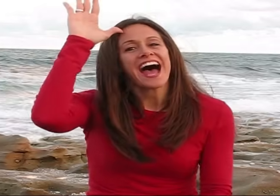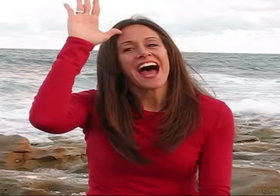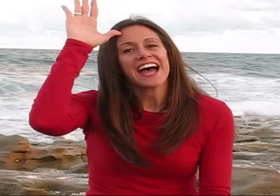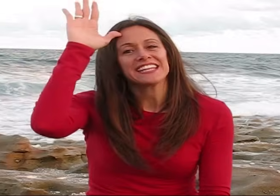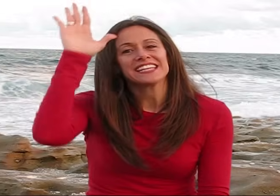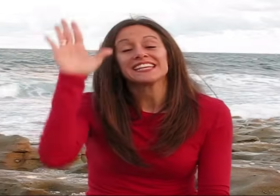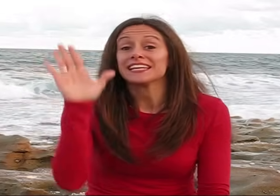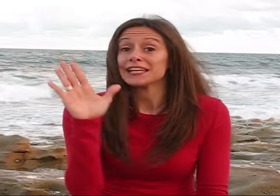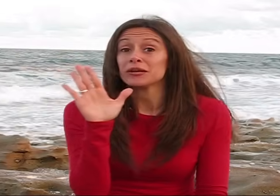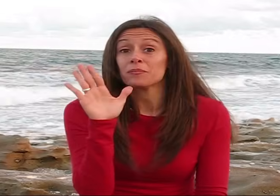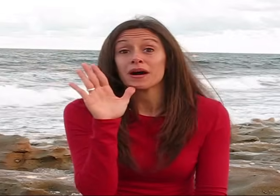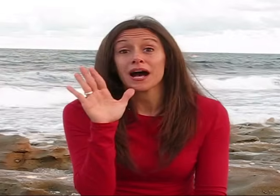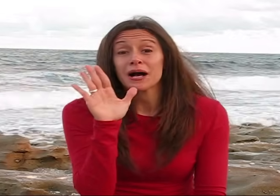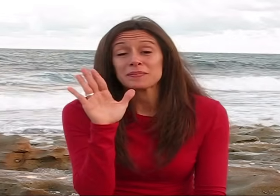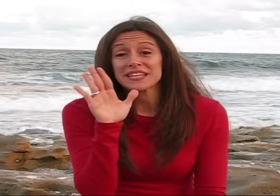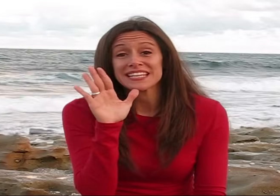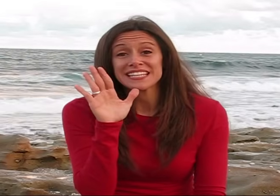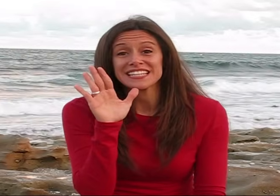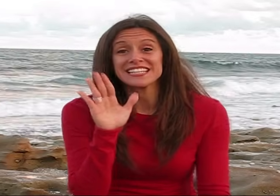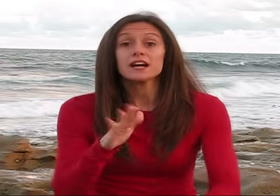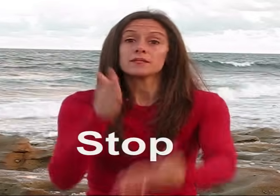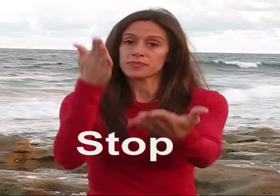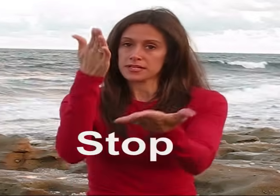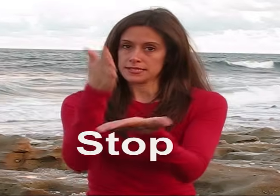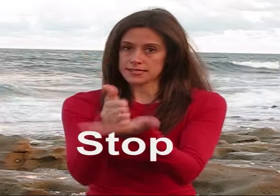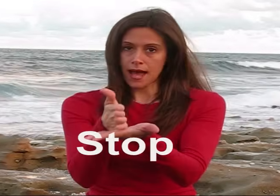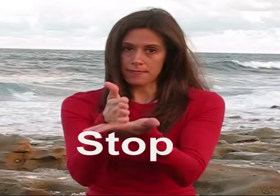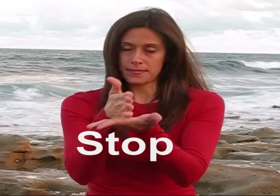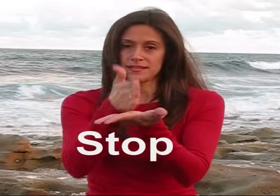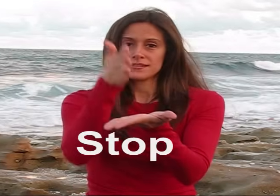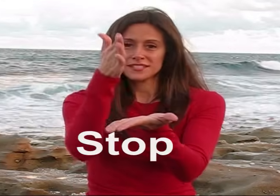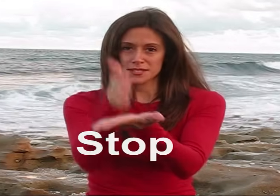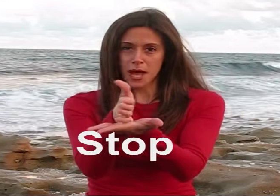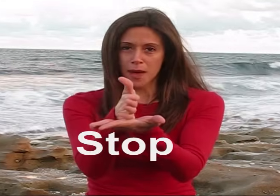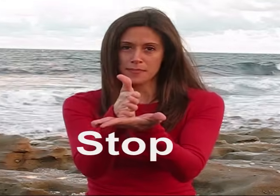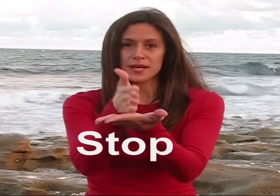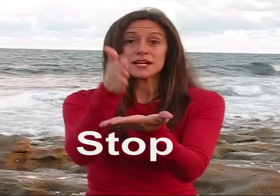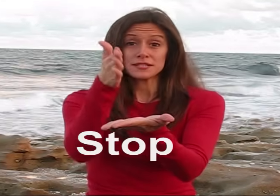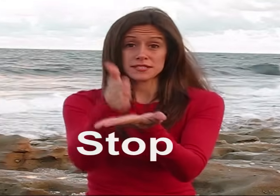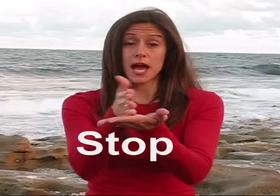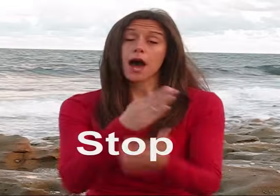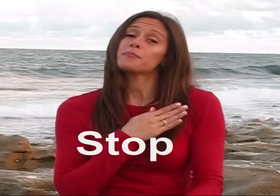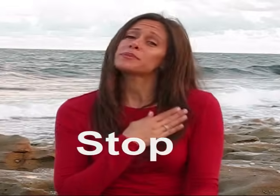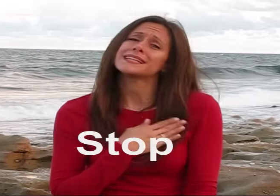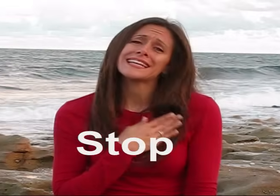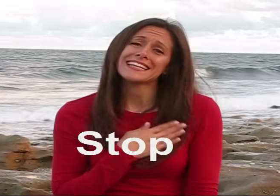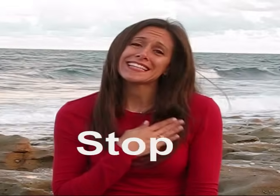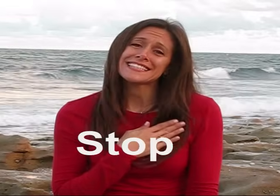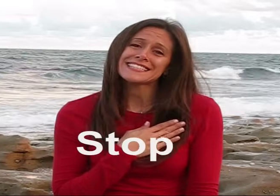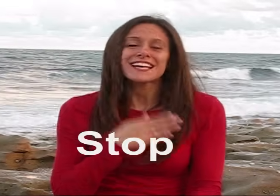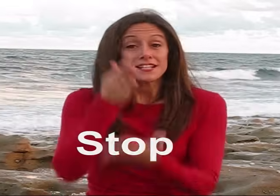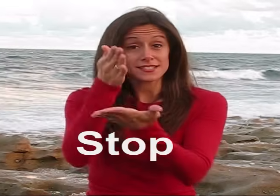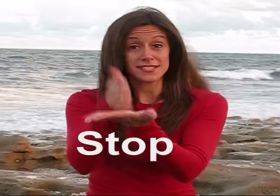daddy, mommy. Stop, stop, stop, please.